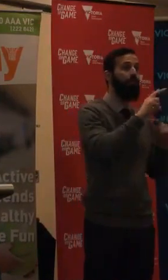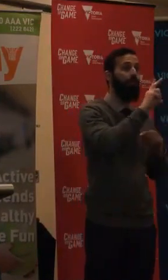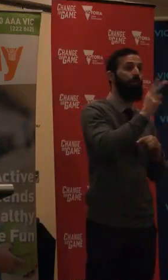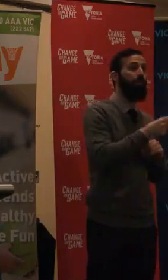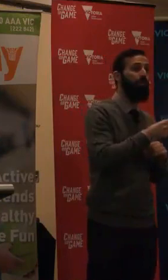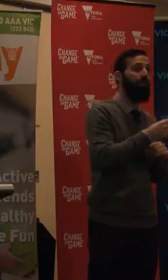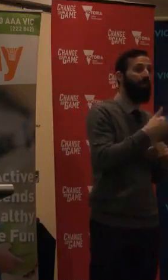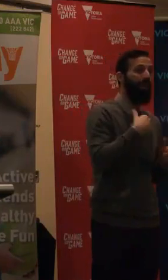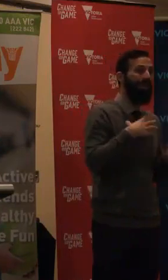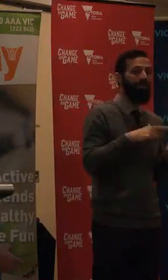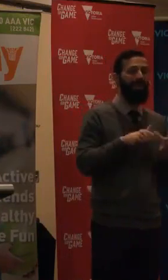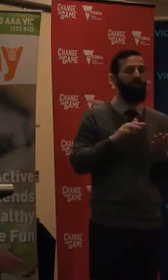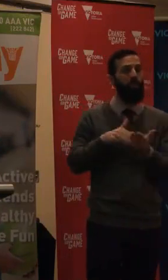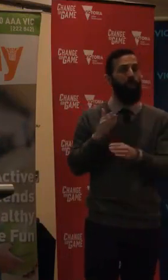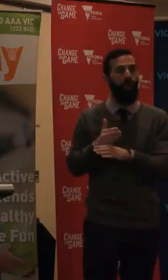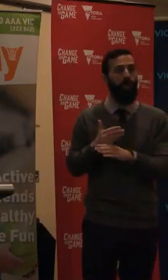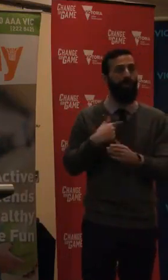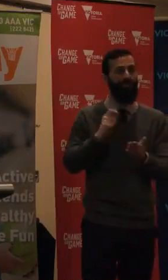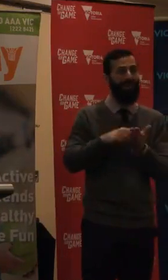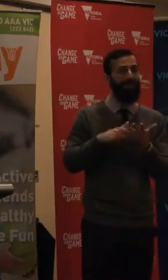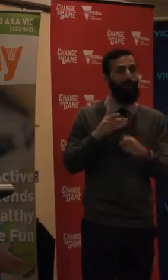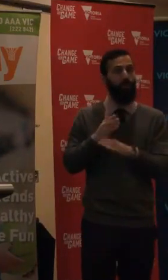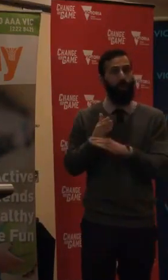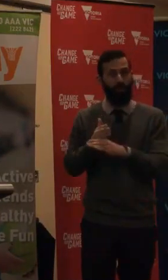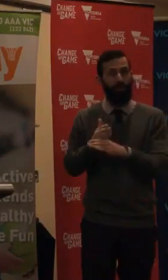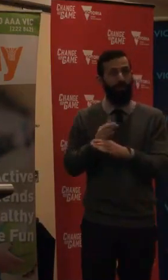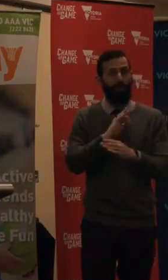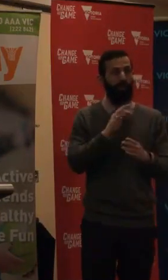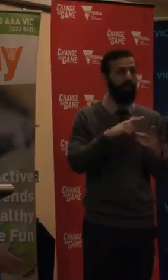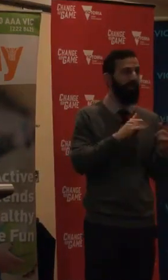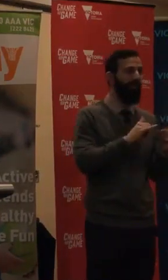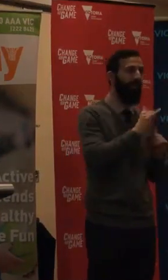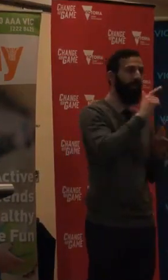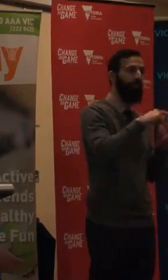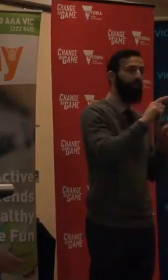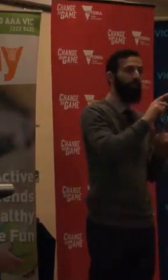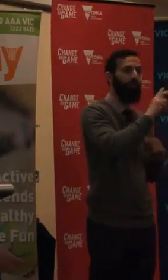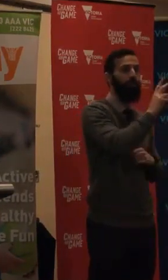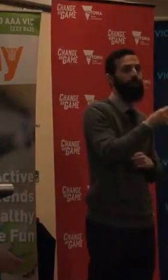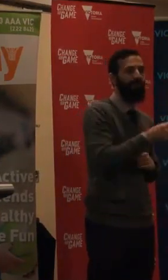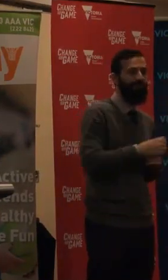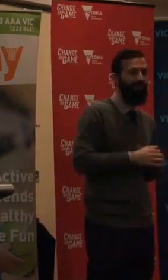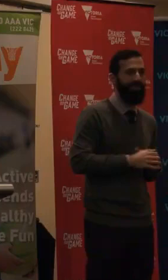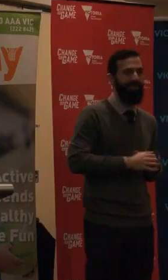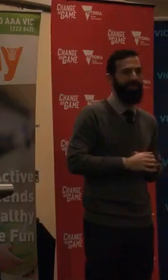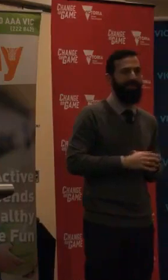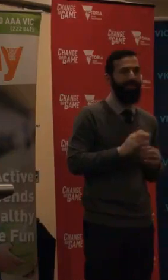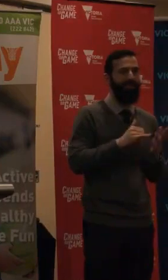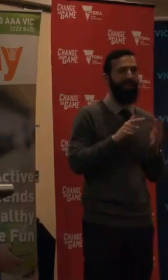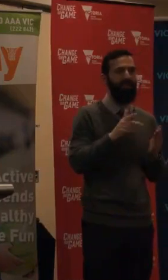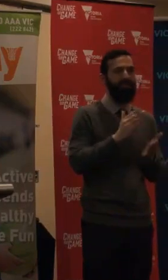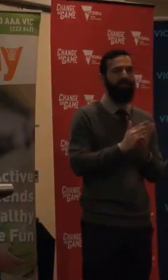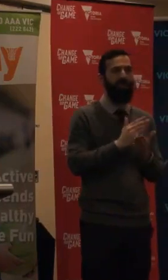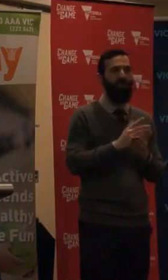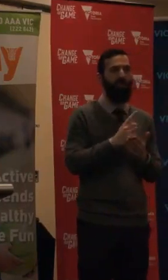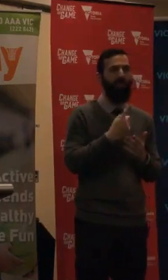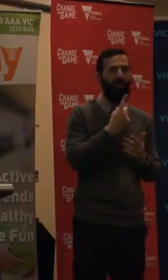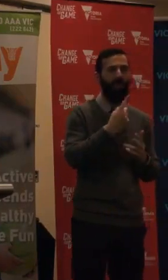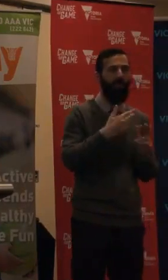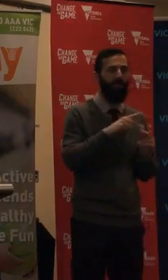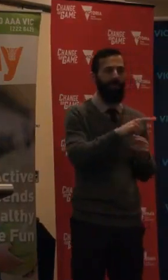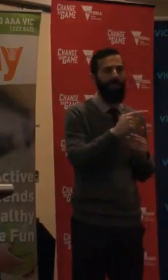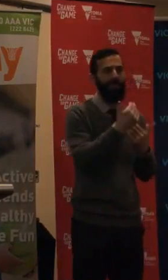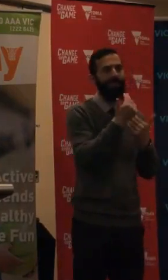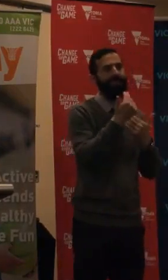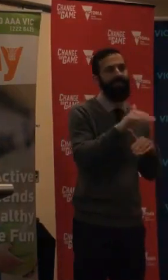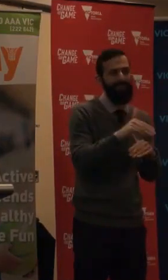work. So I'll be funded to get to work, but not to fly to the moon, at the risk of being too simplistic about it. So that's certainly one of the parameters or caveats,